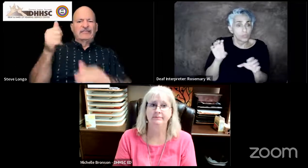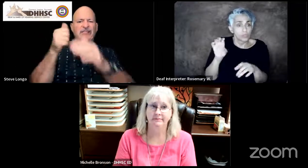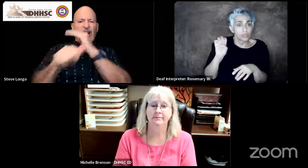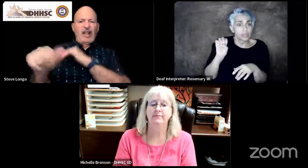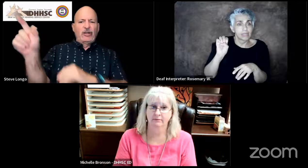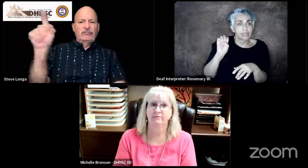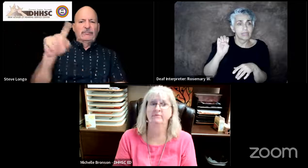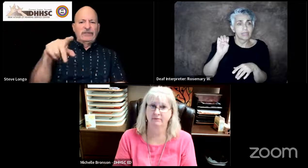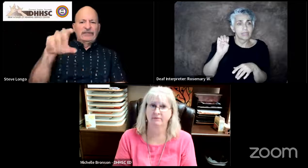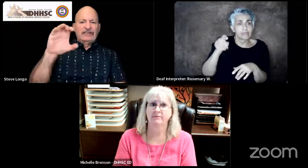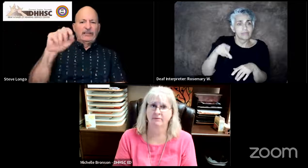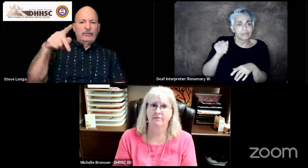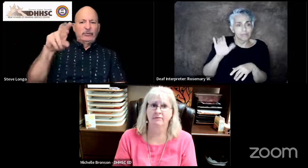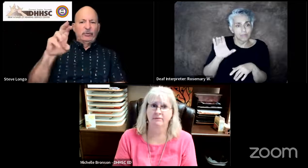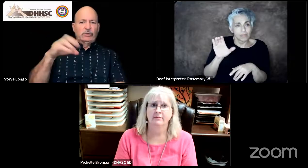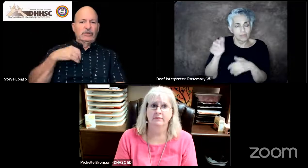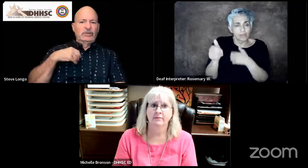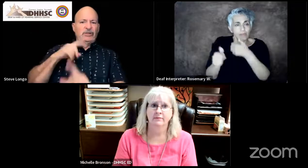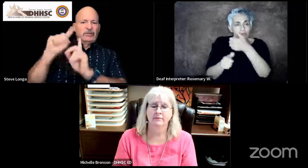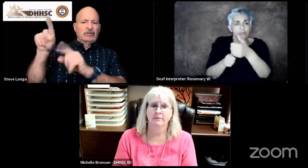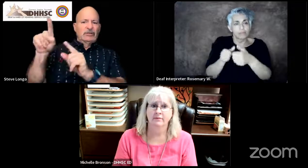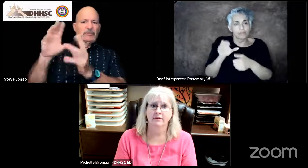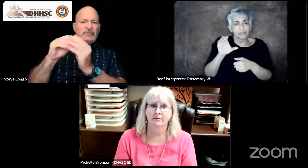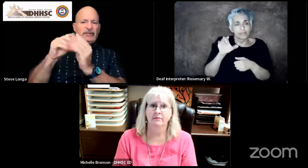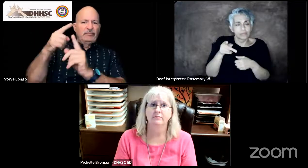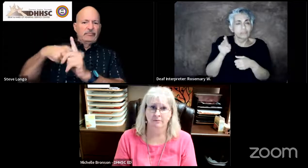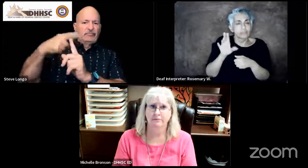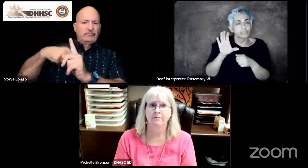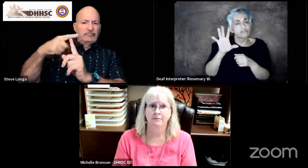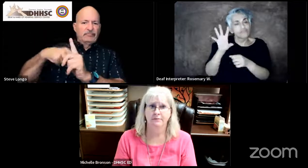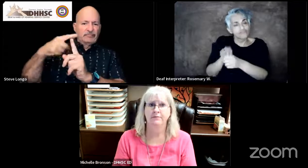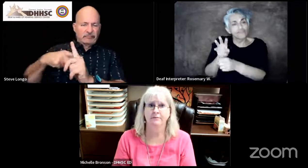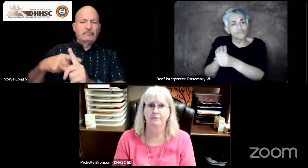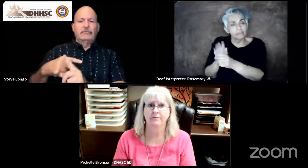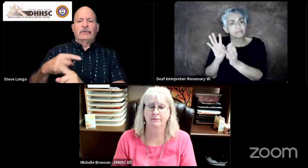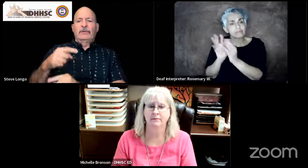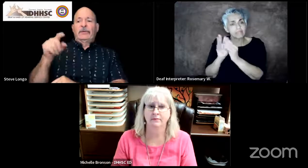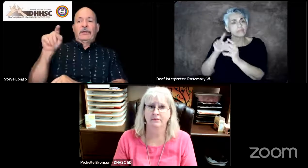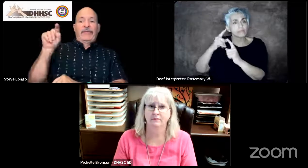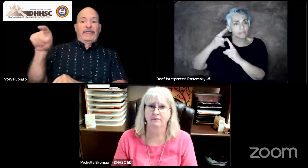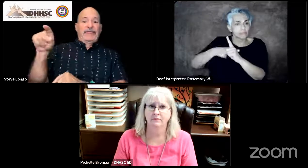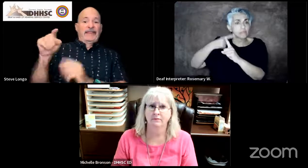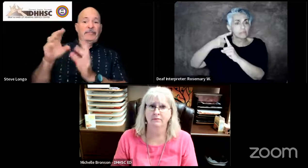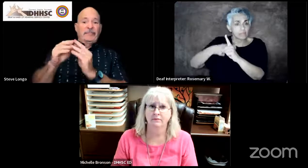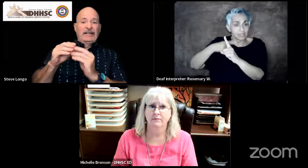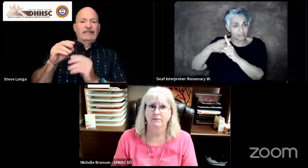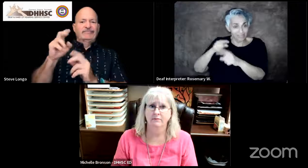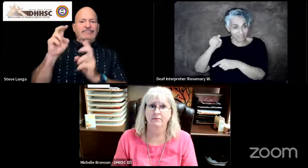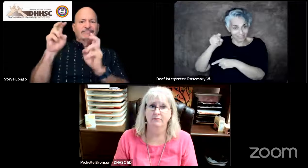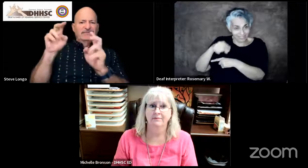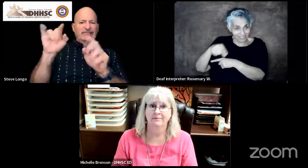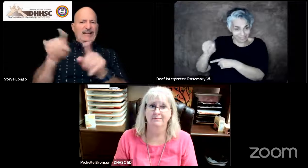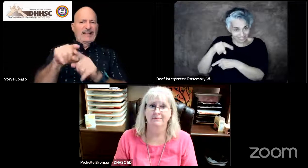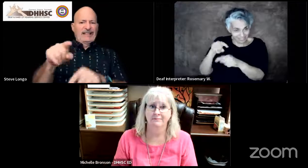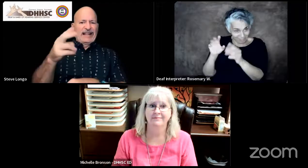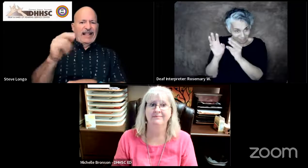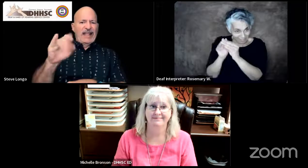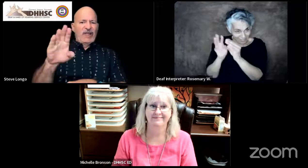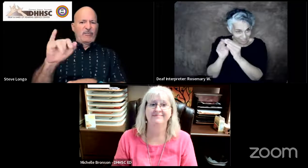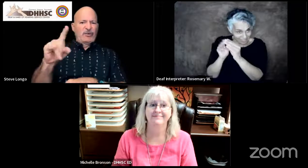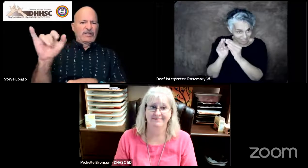Understood. And, we've been doing the EPAC meetings. I attend monthly, which is also